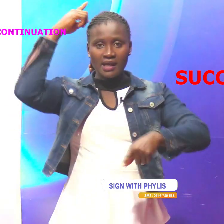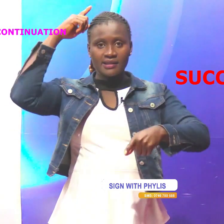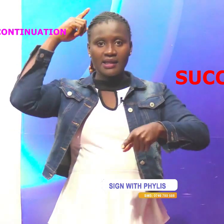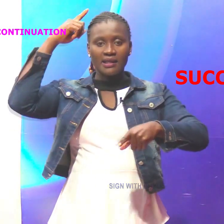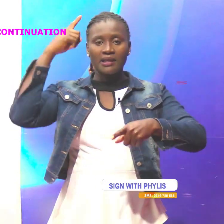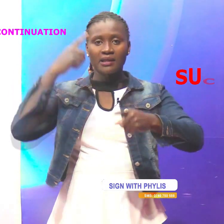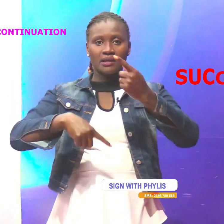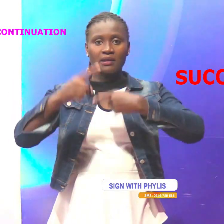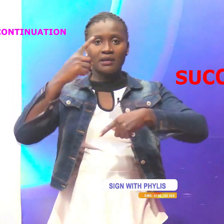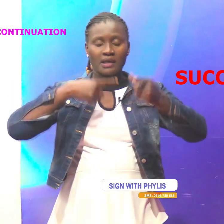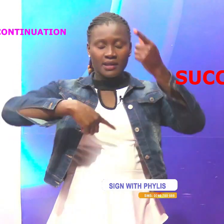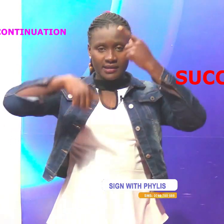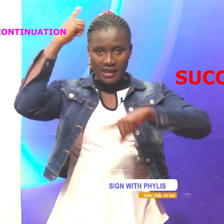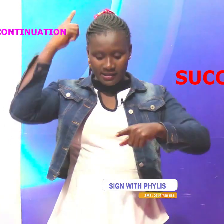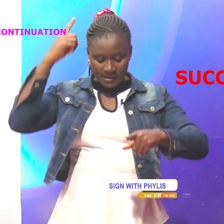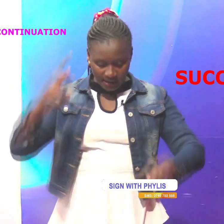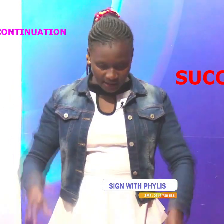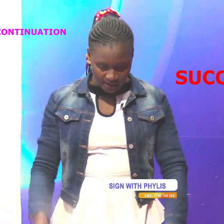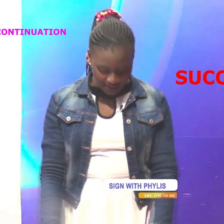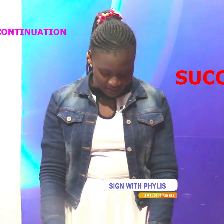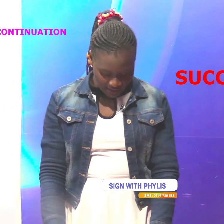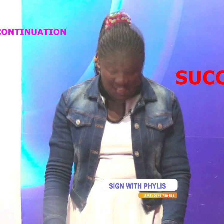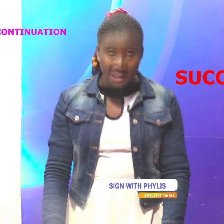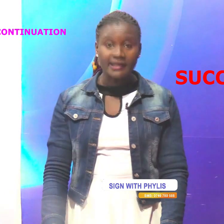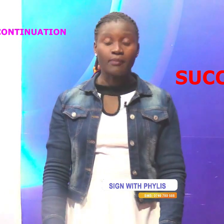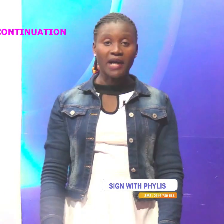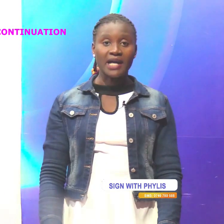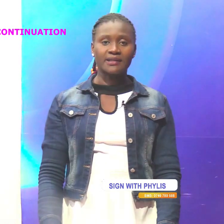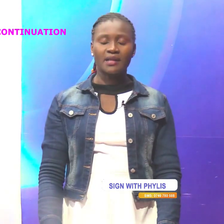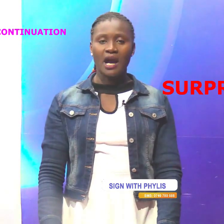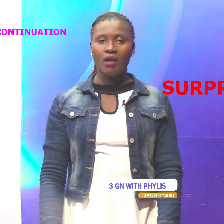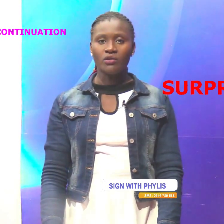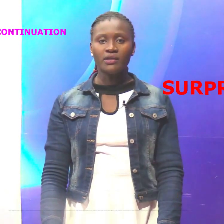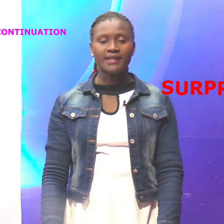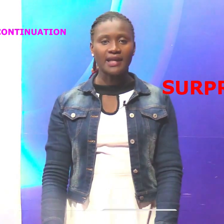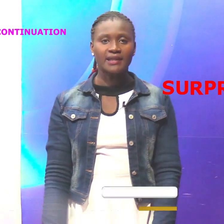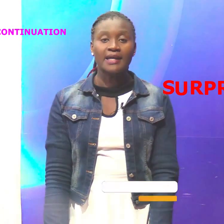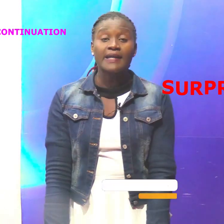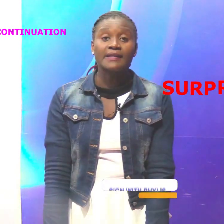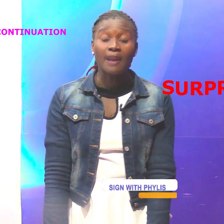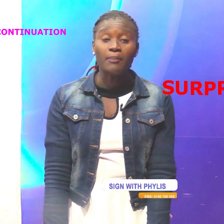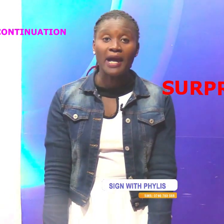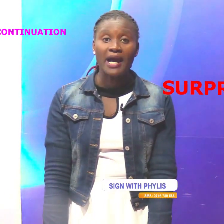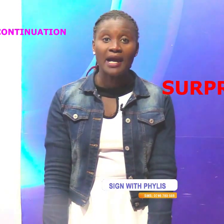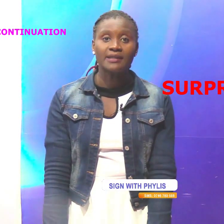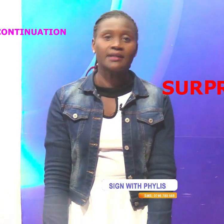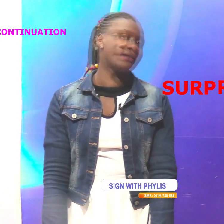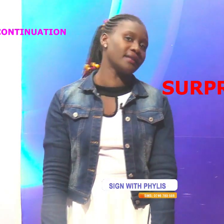Succeed. Succeed. Surprise. How do we sign it? Surprise. It is surprise.